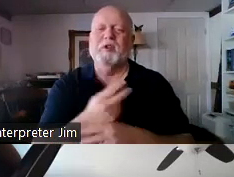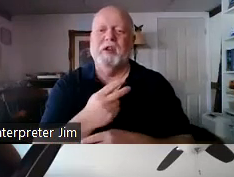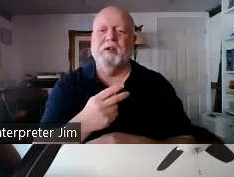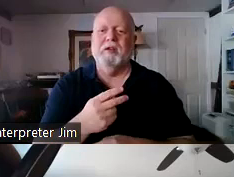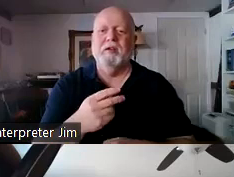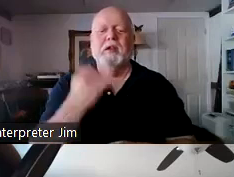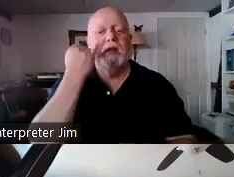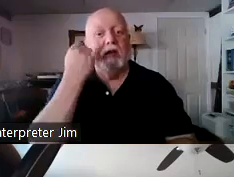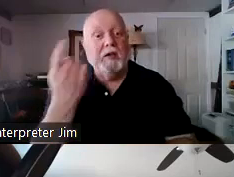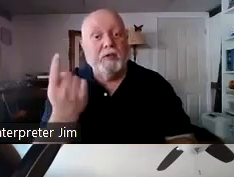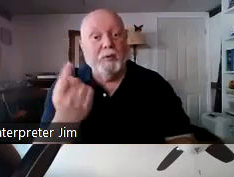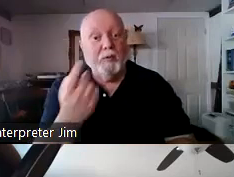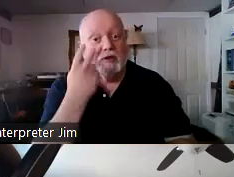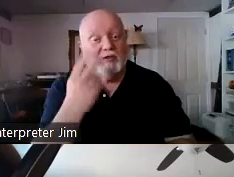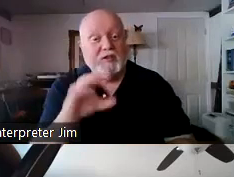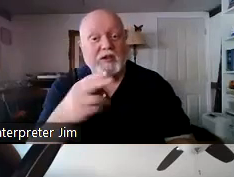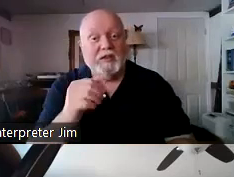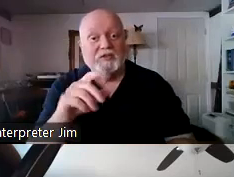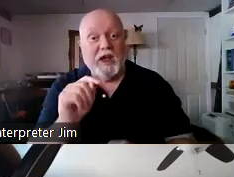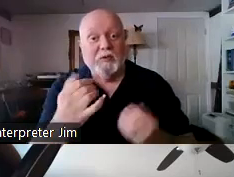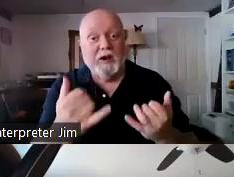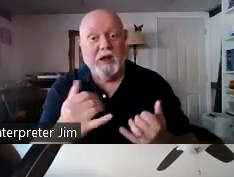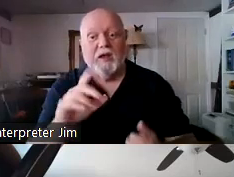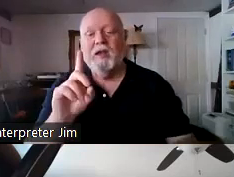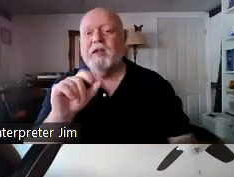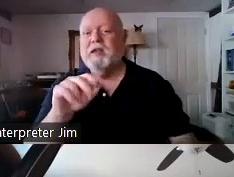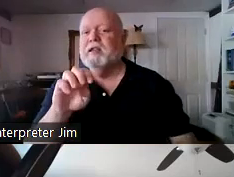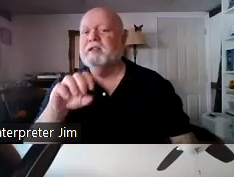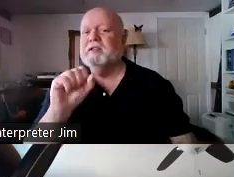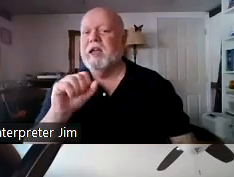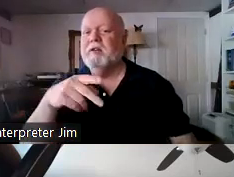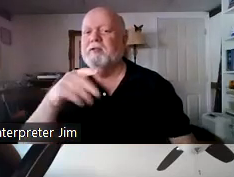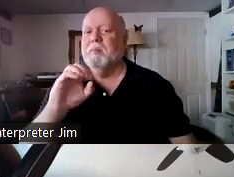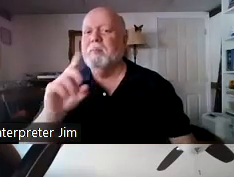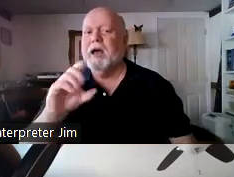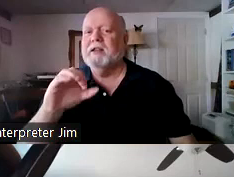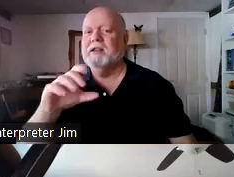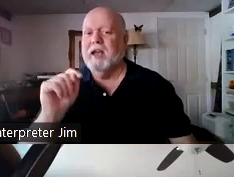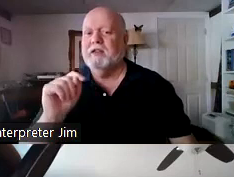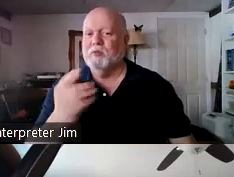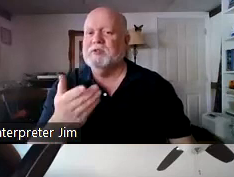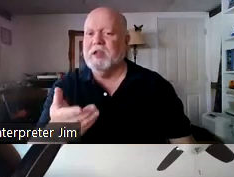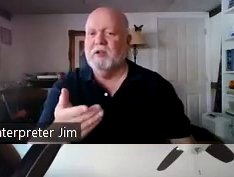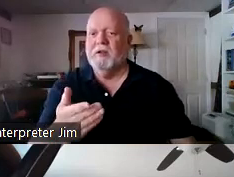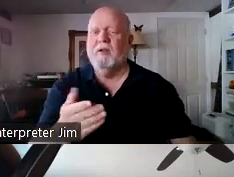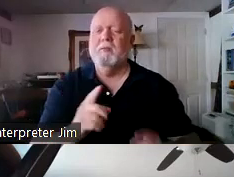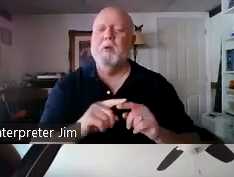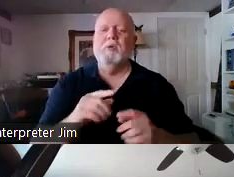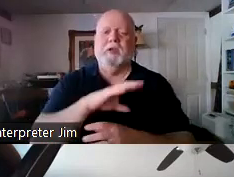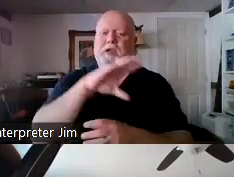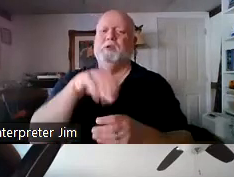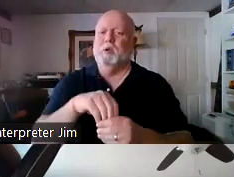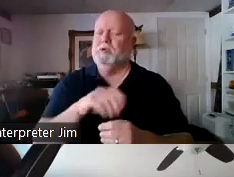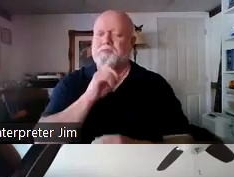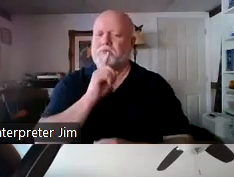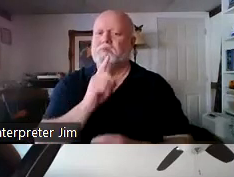to save the chat right now, I know that Dave's podcast and Steve's podcast were shared earlier, but we'll be sure to put that within the conference materials. Absolutely. A link to both of